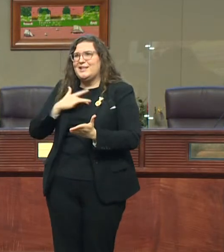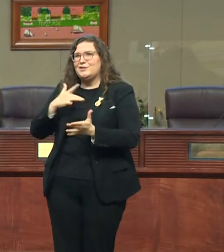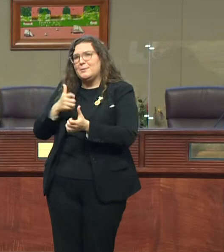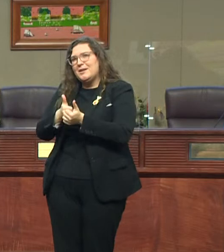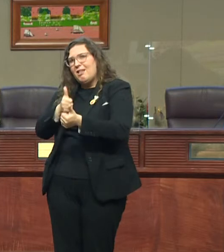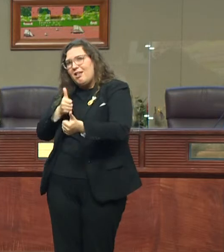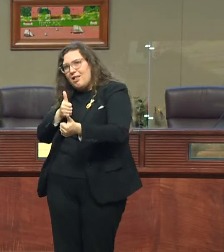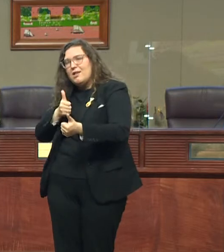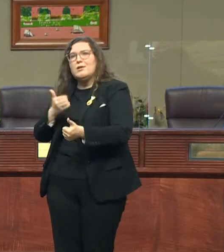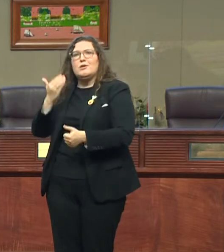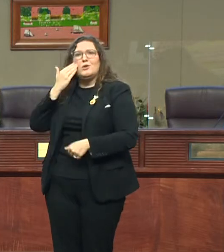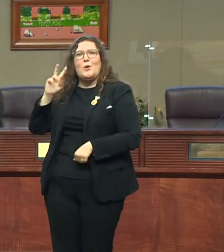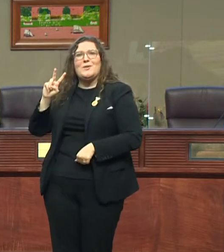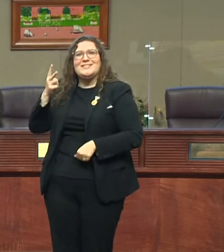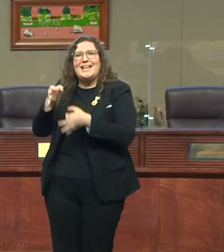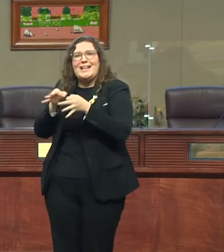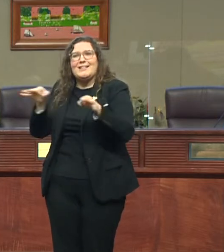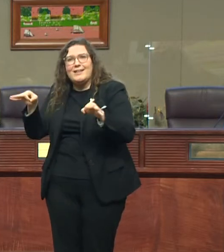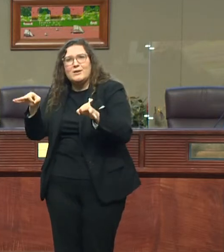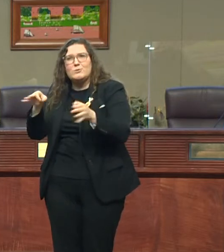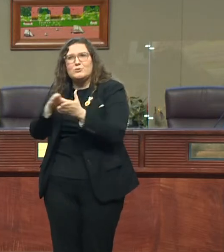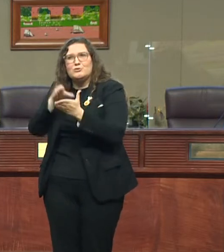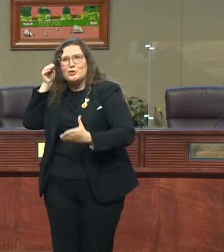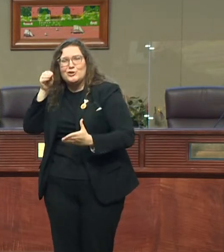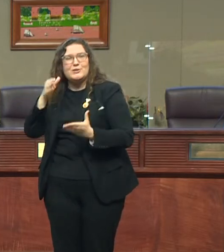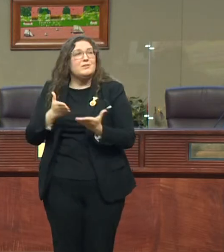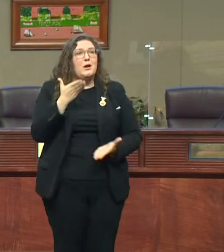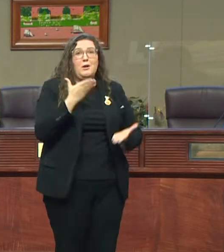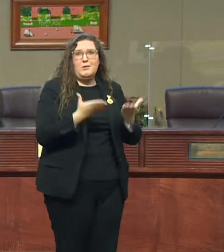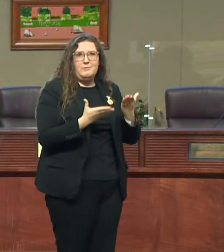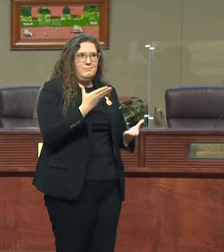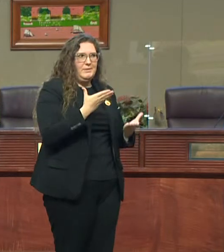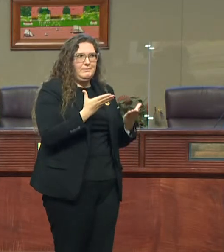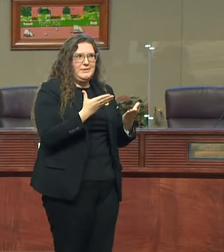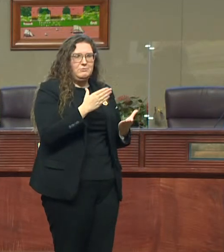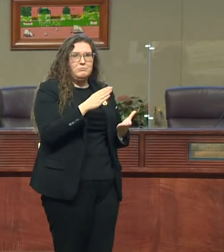ELL, second language learners, and students with disabilities.